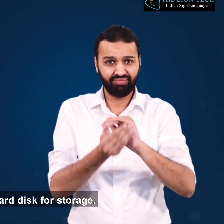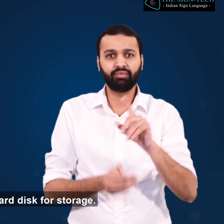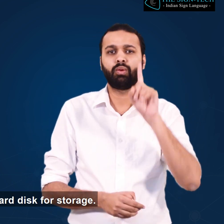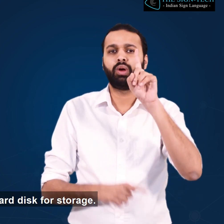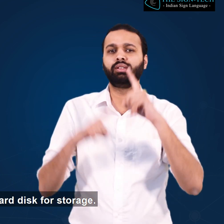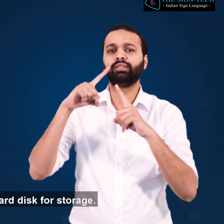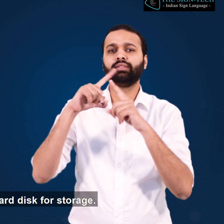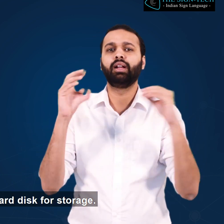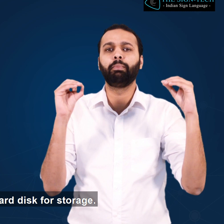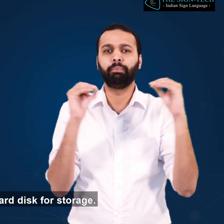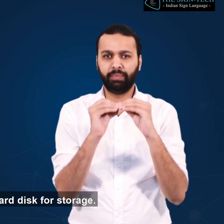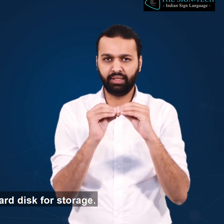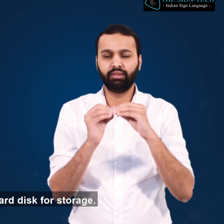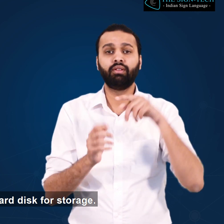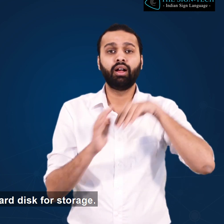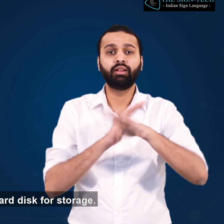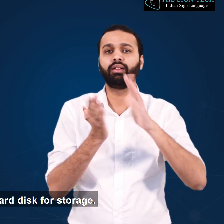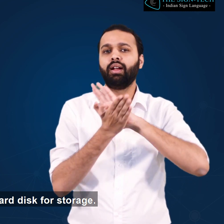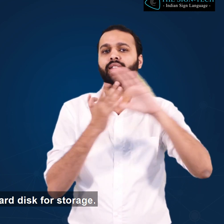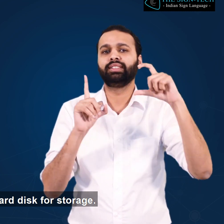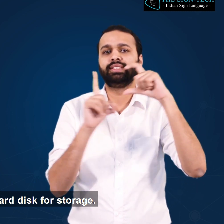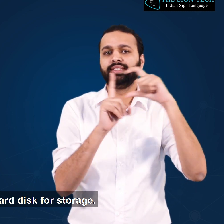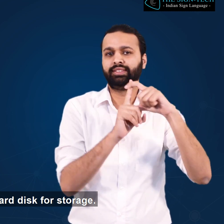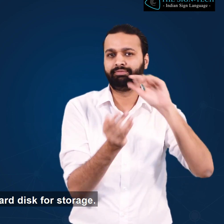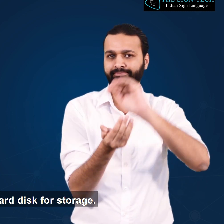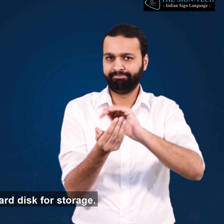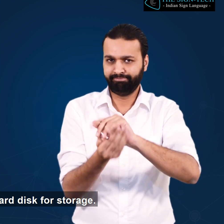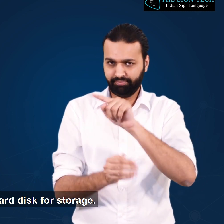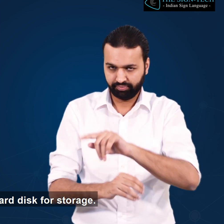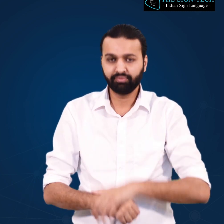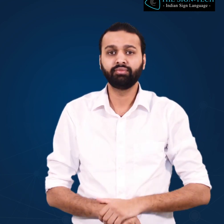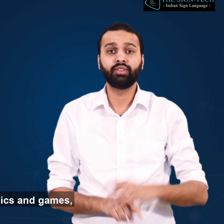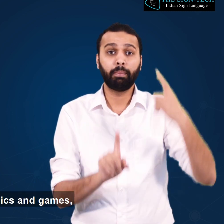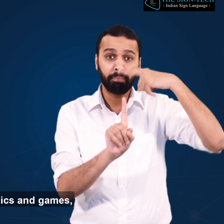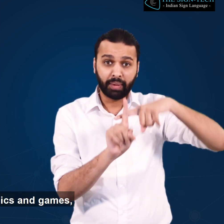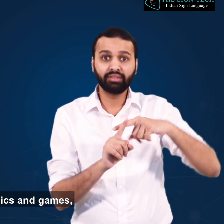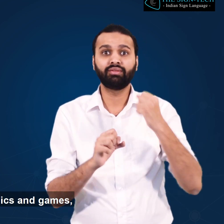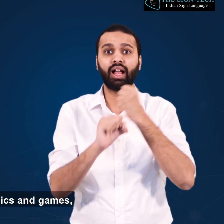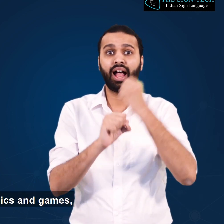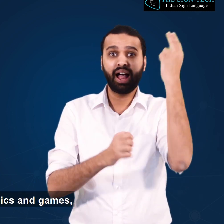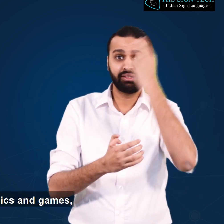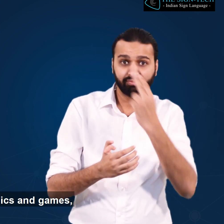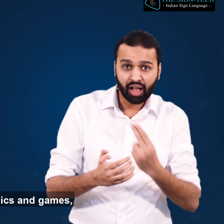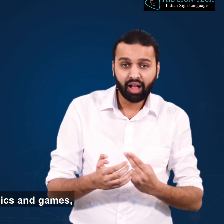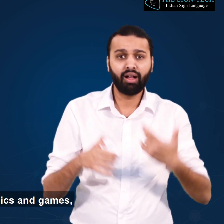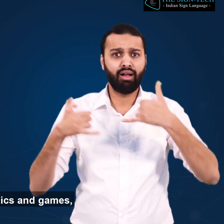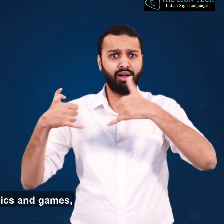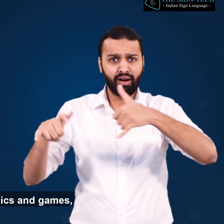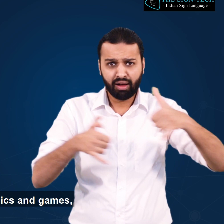It has a 1TB hard disk for storage. For graphics and games,